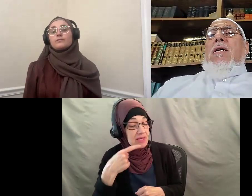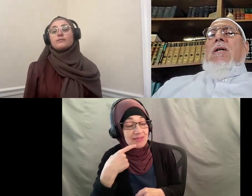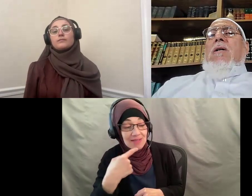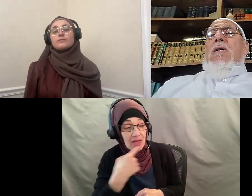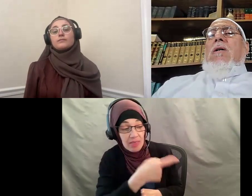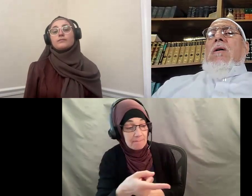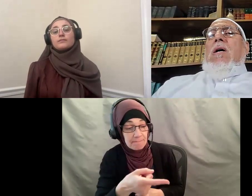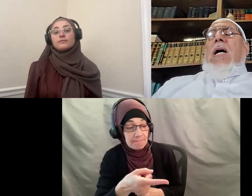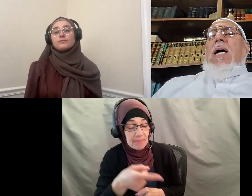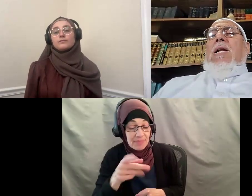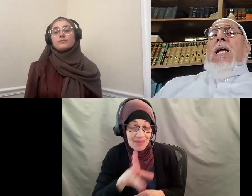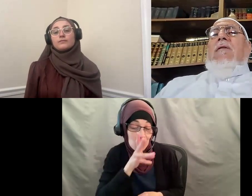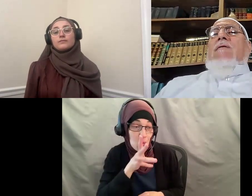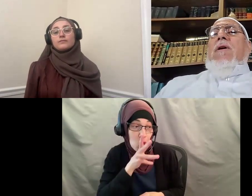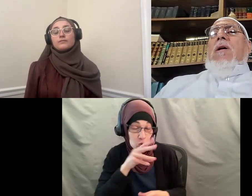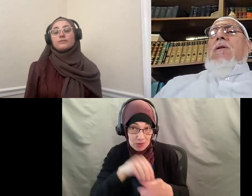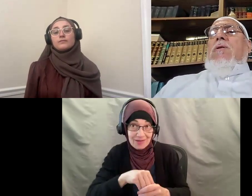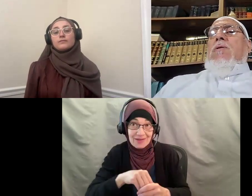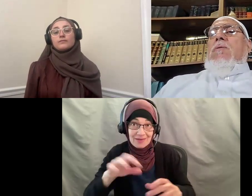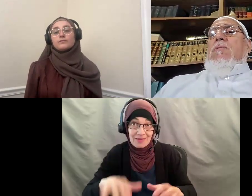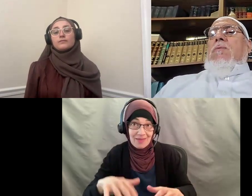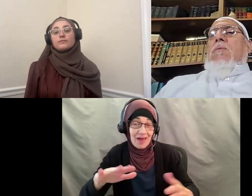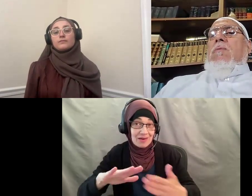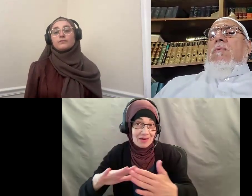divided, and every